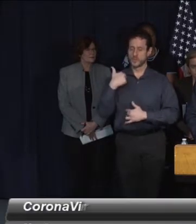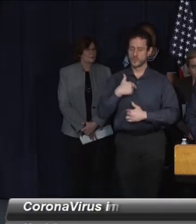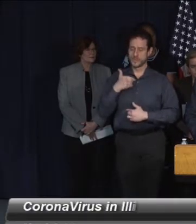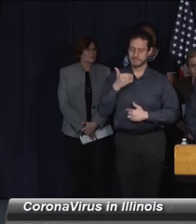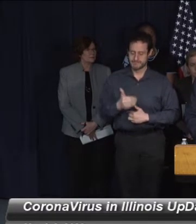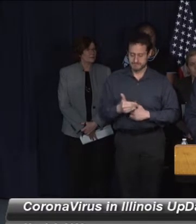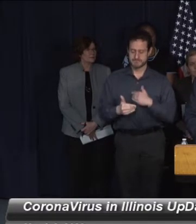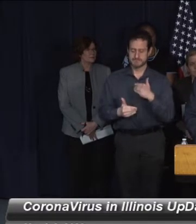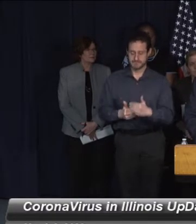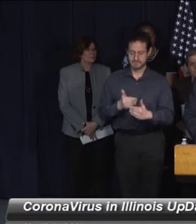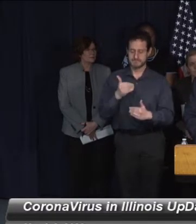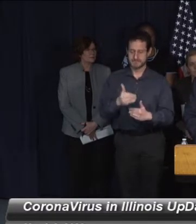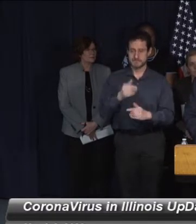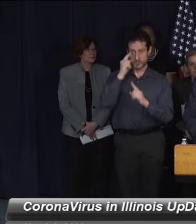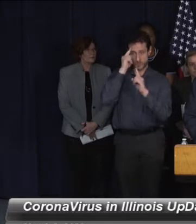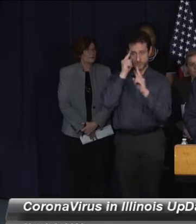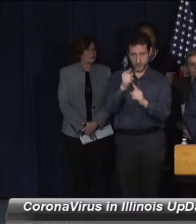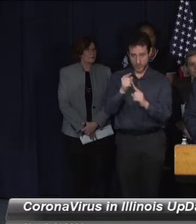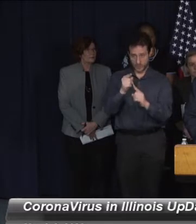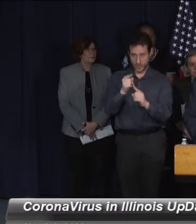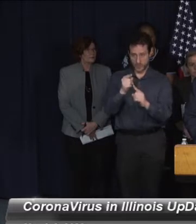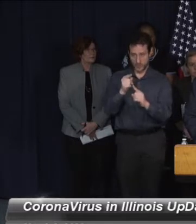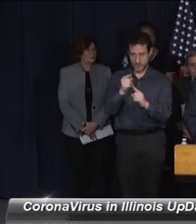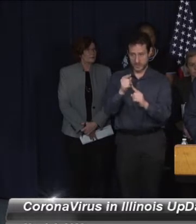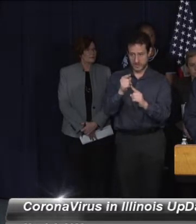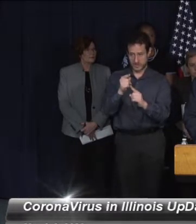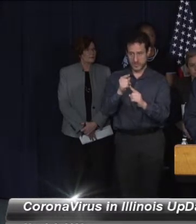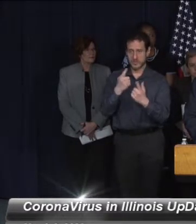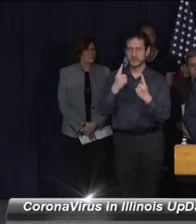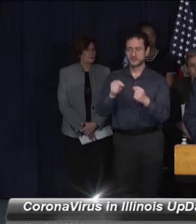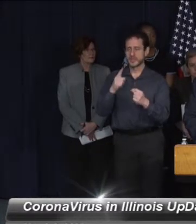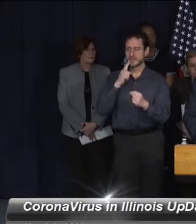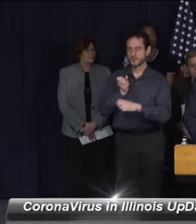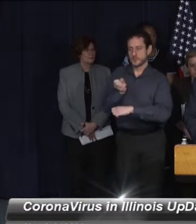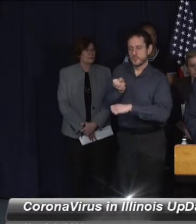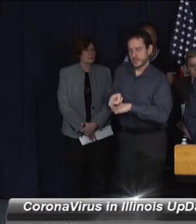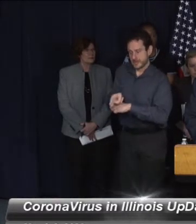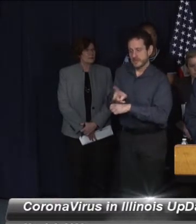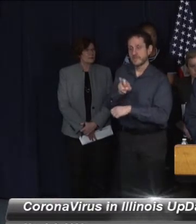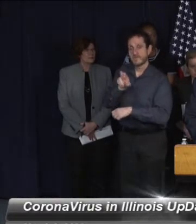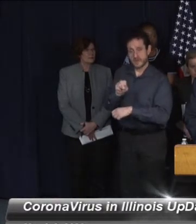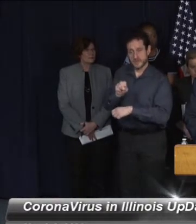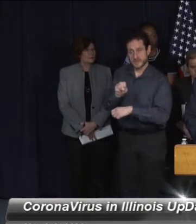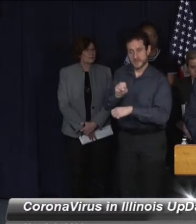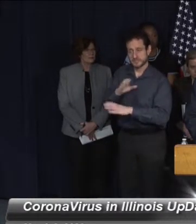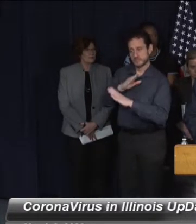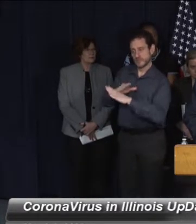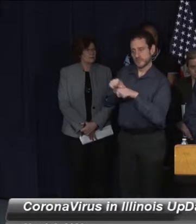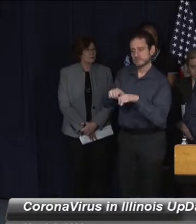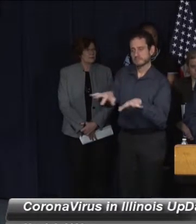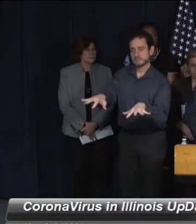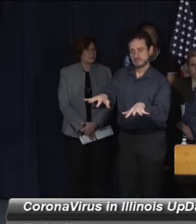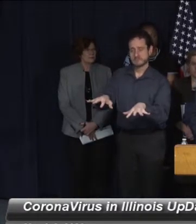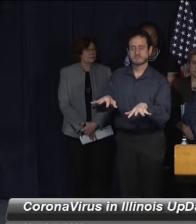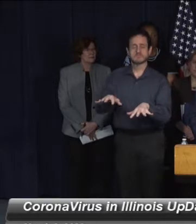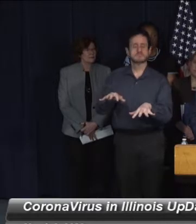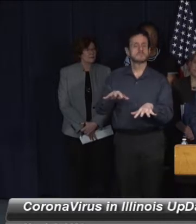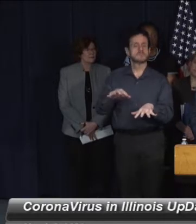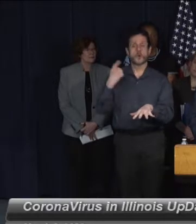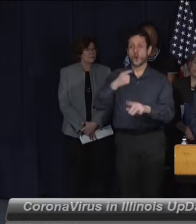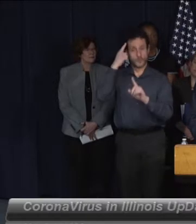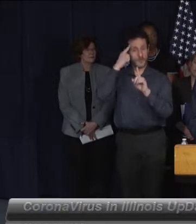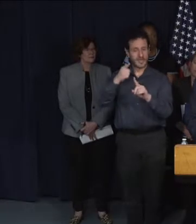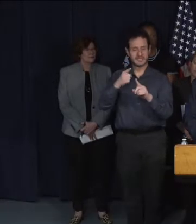our priority is getting ahead and staying ahead in our response, and doing so with the safety of our